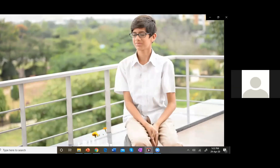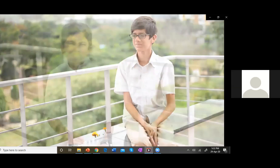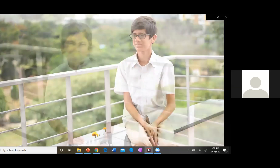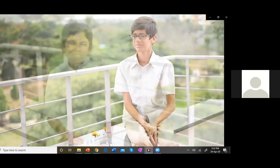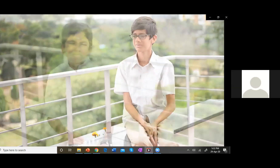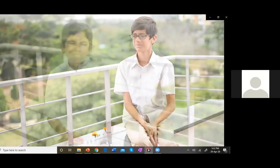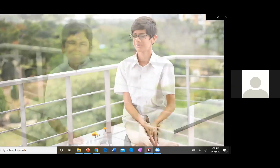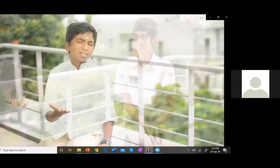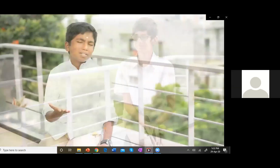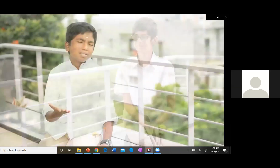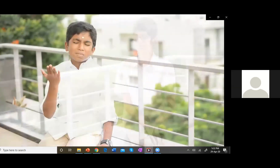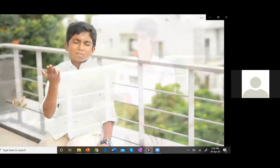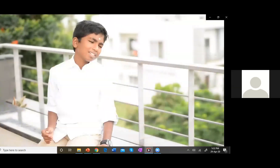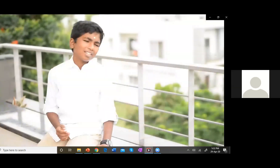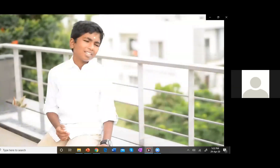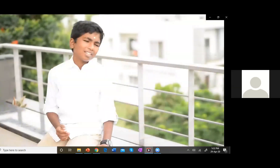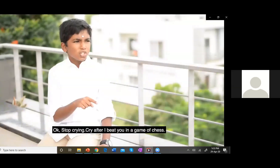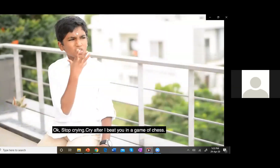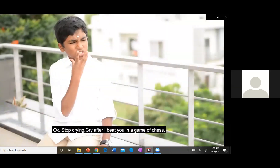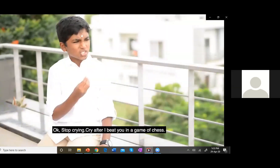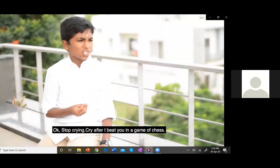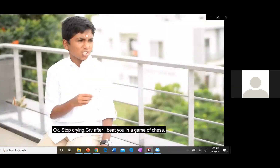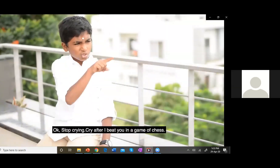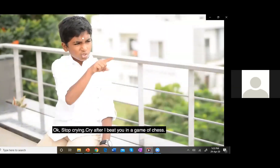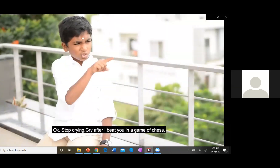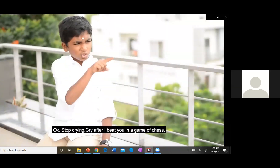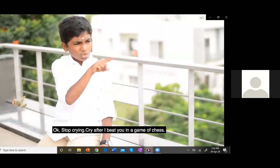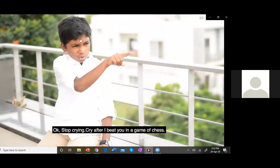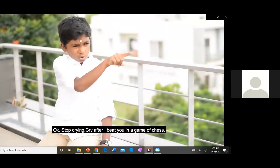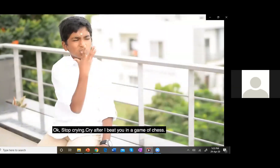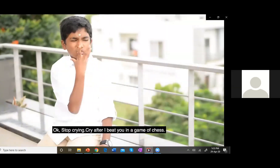okay, stop crying. Cry after I beat you in a game of chess.